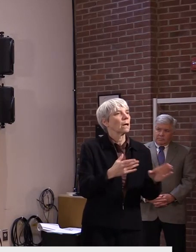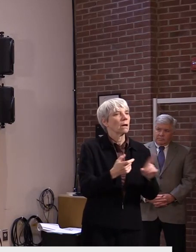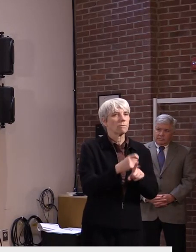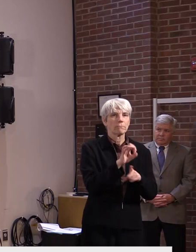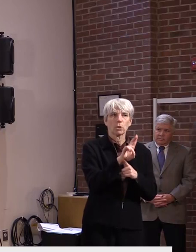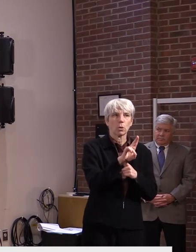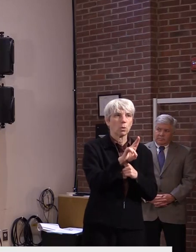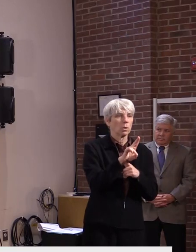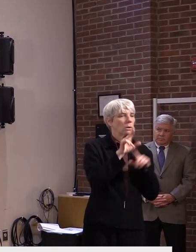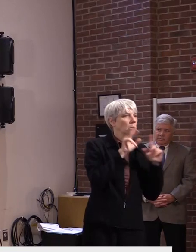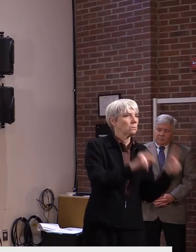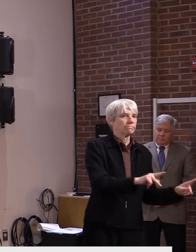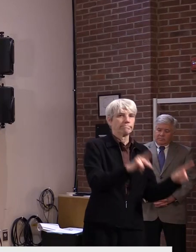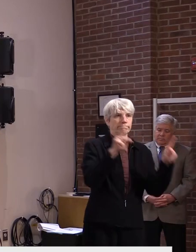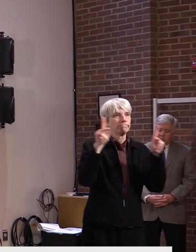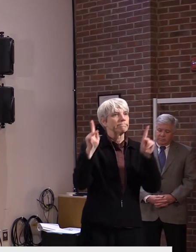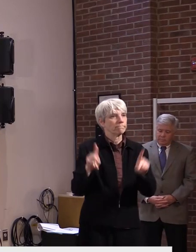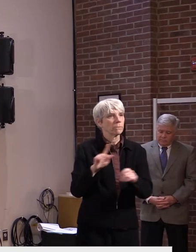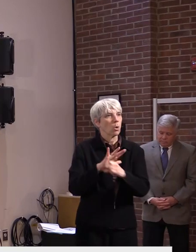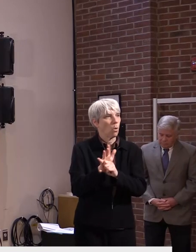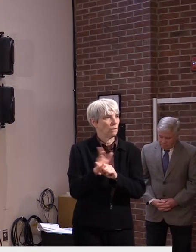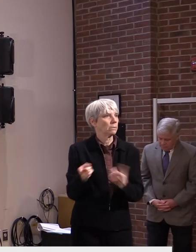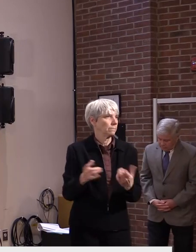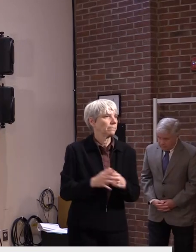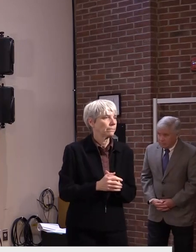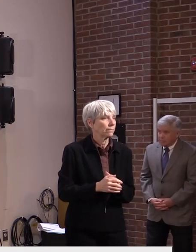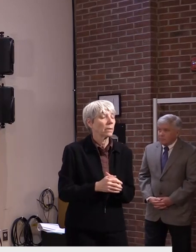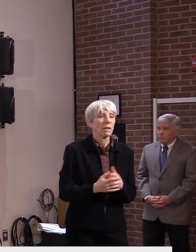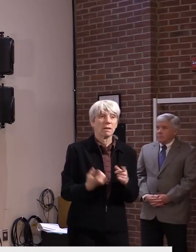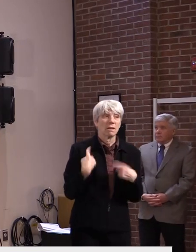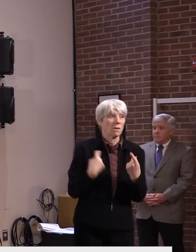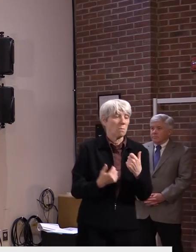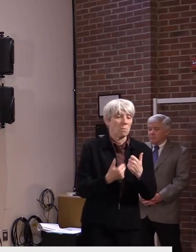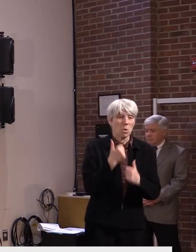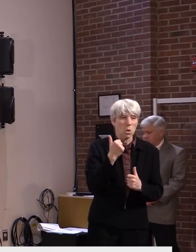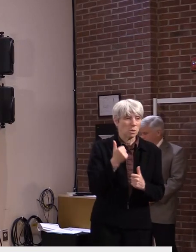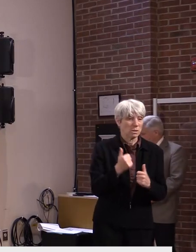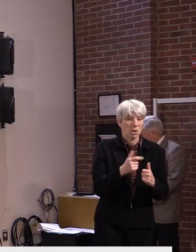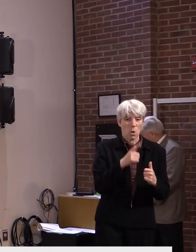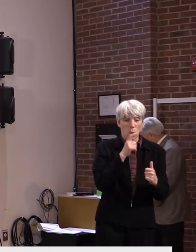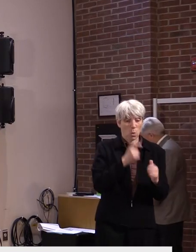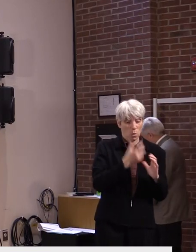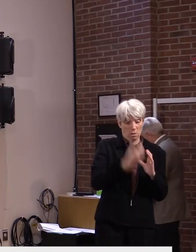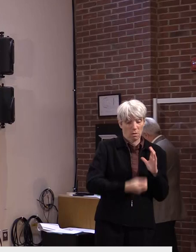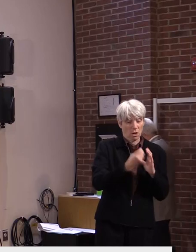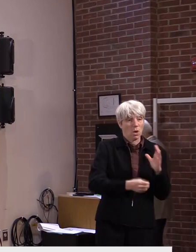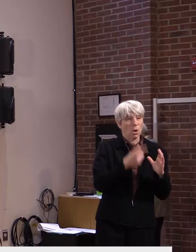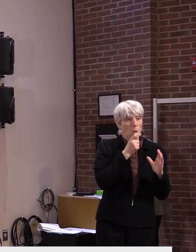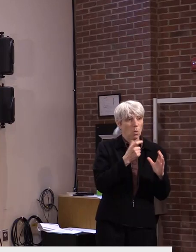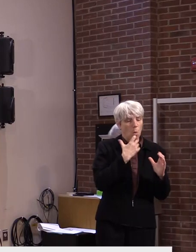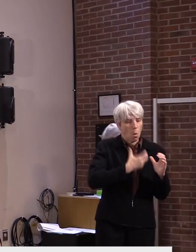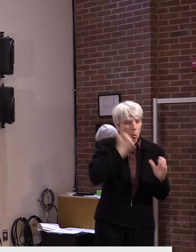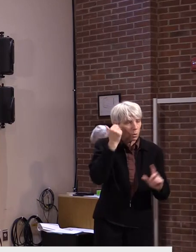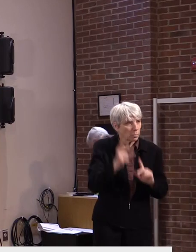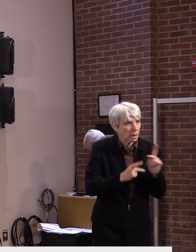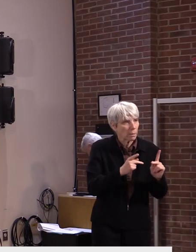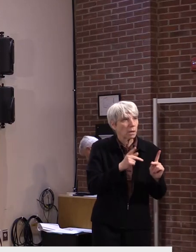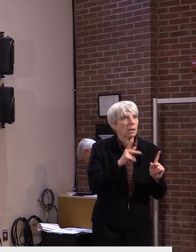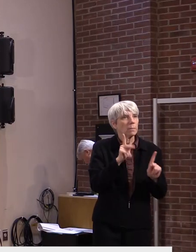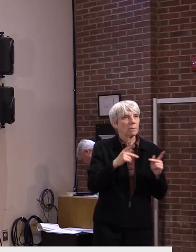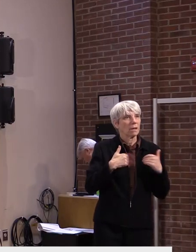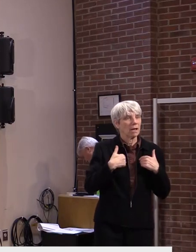exception, most of the deaths that we've been seeing have been in our most vulnerable citizens. And